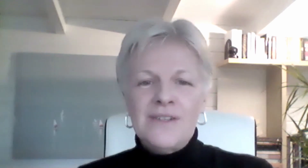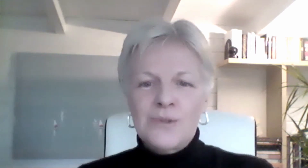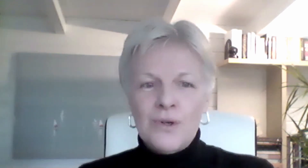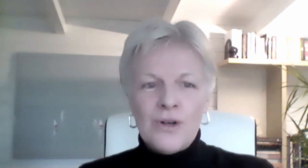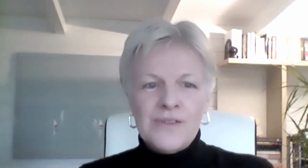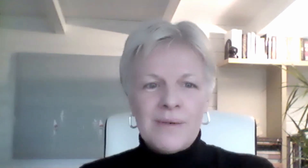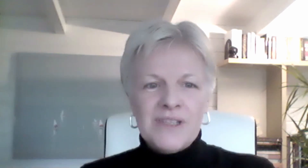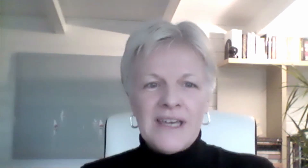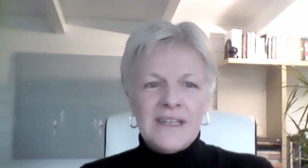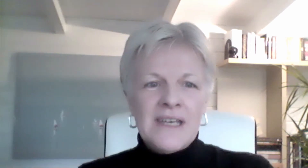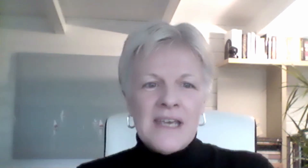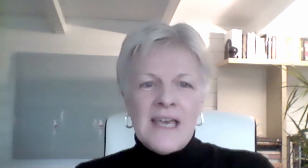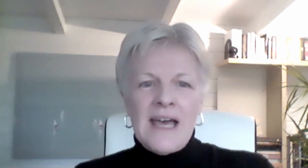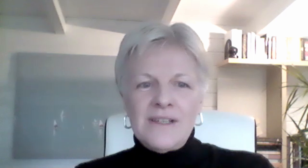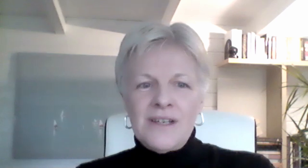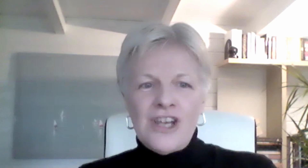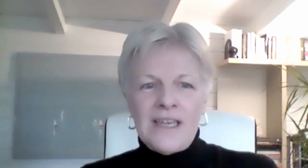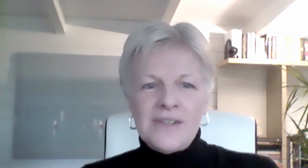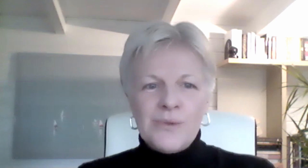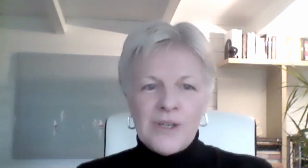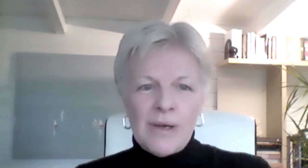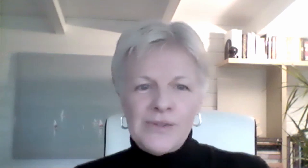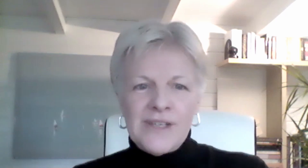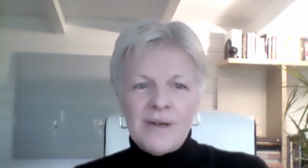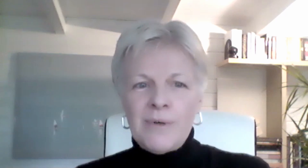signs or concepts again. And Jackie has also posted up a